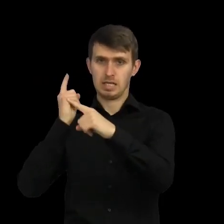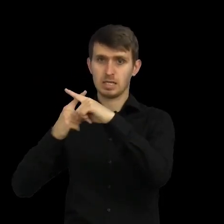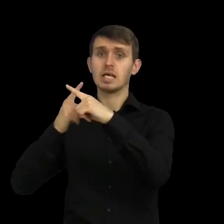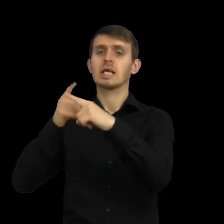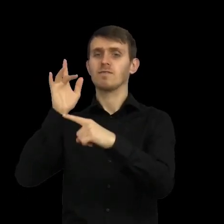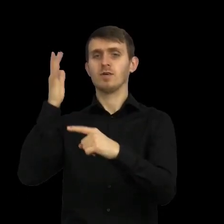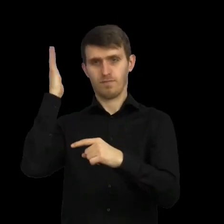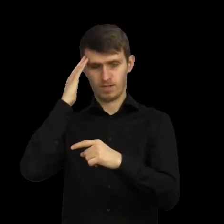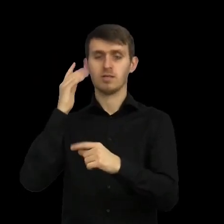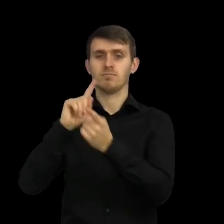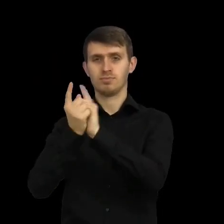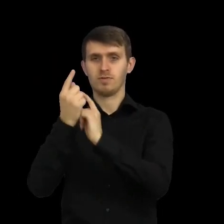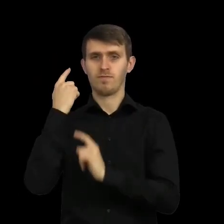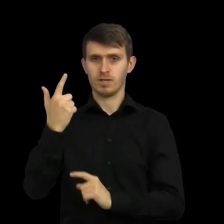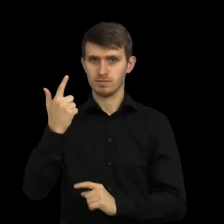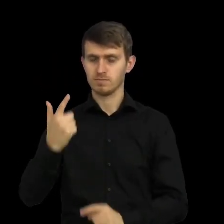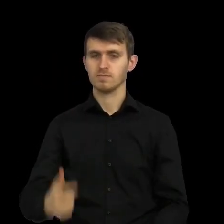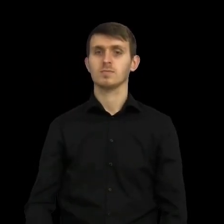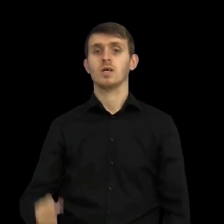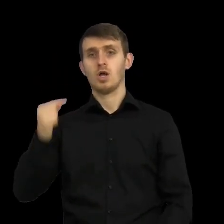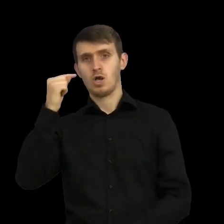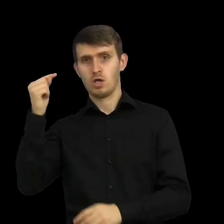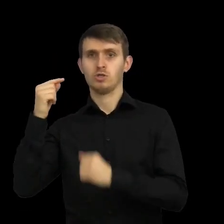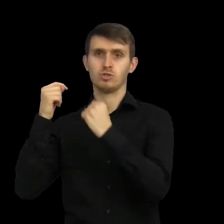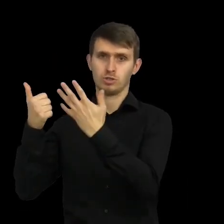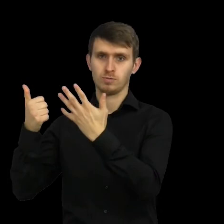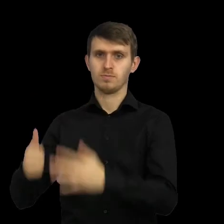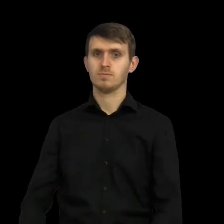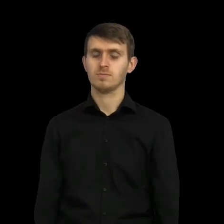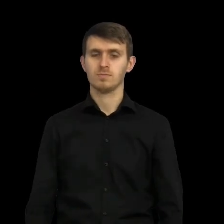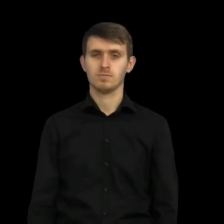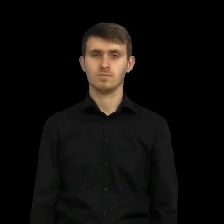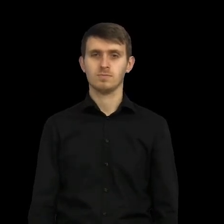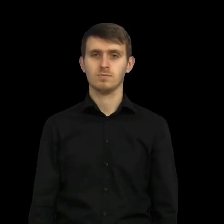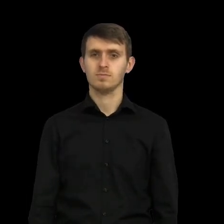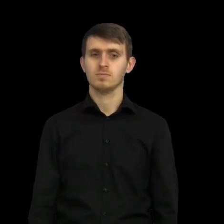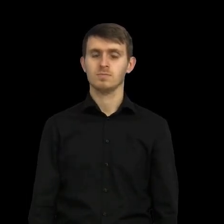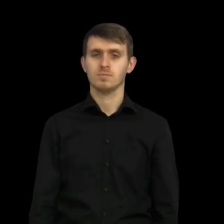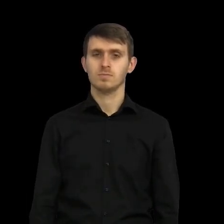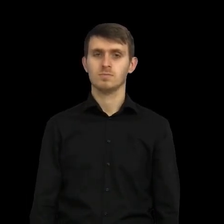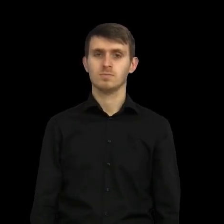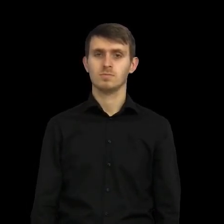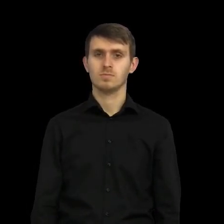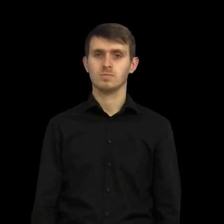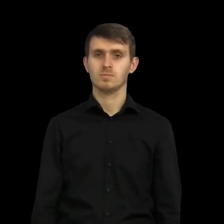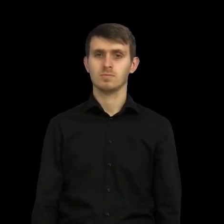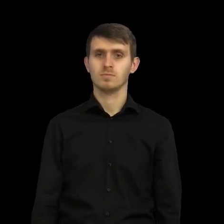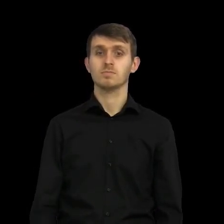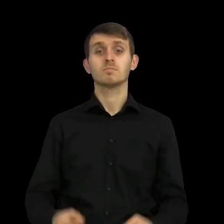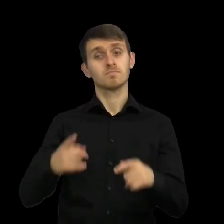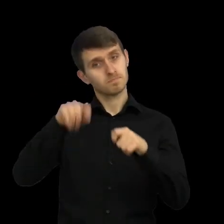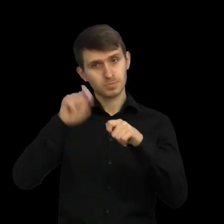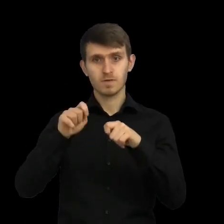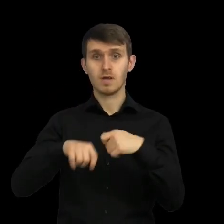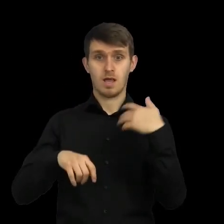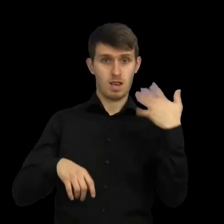is equal to 6 times x. We've solved for x. It is 2 minus 6. Minus 6.